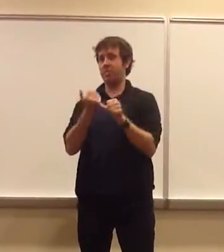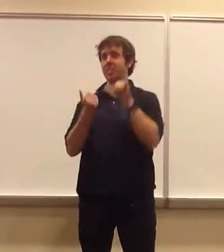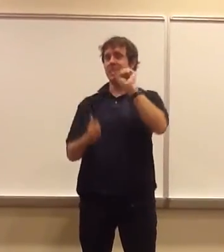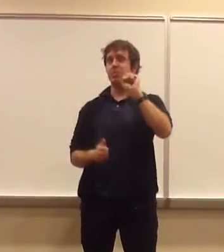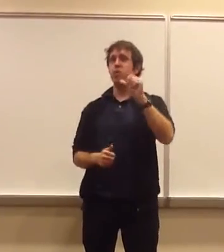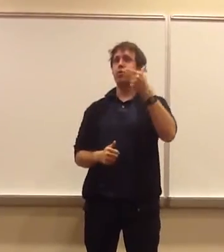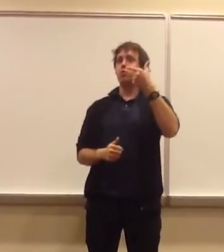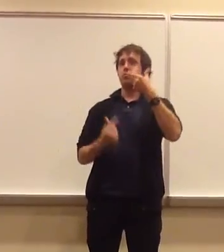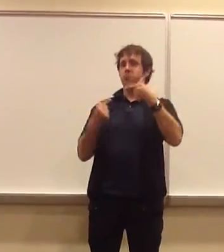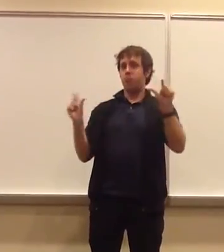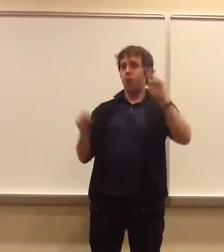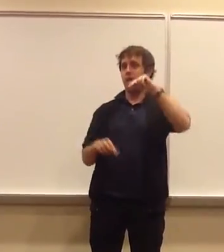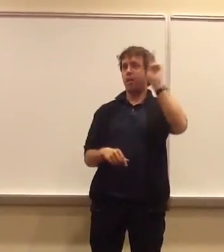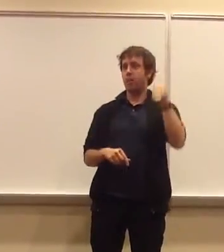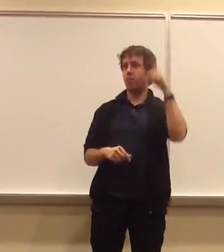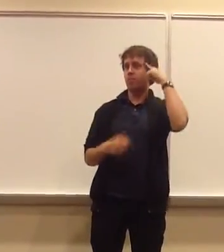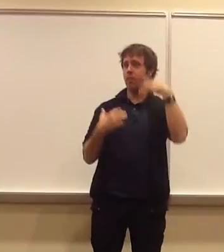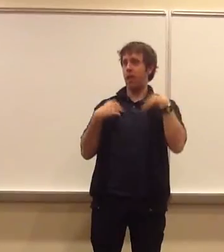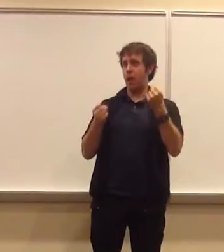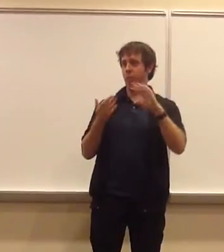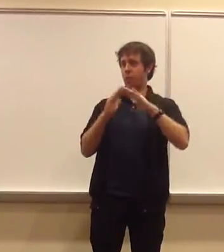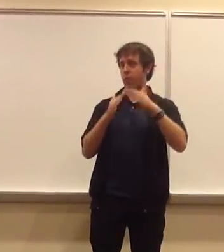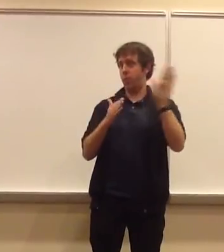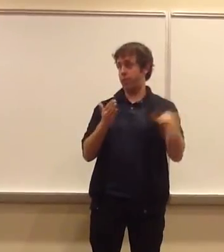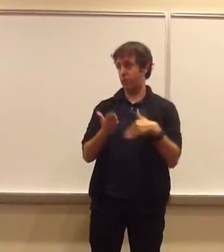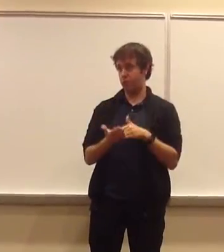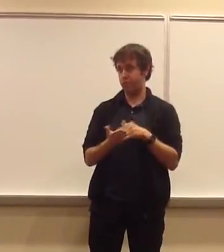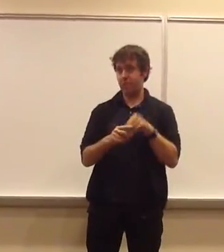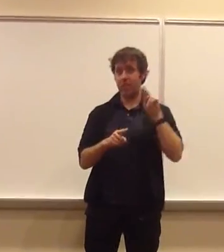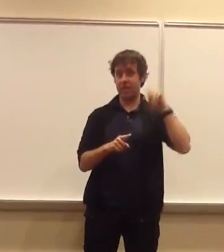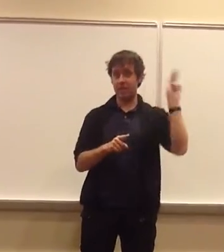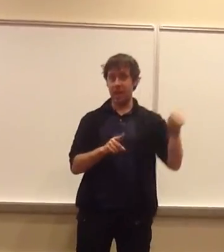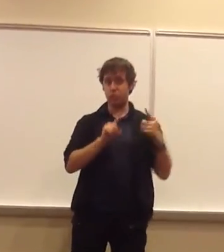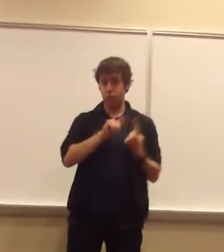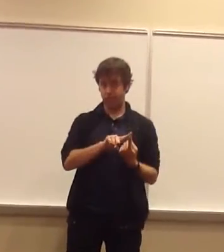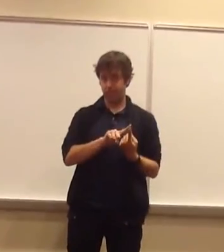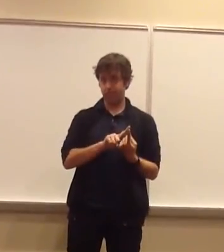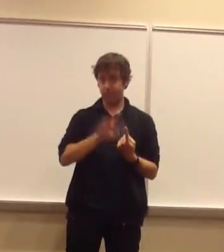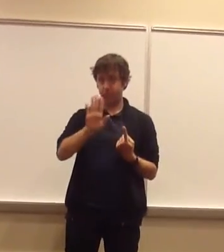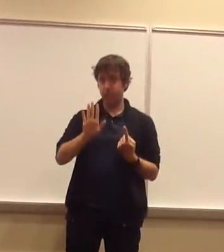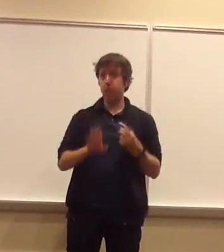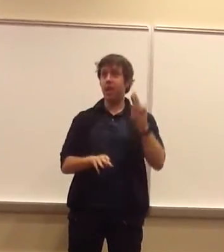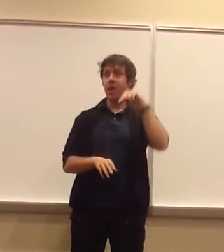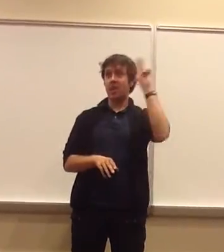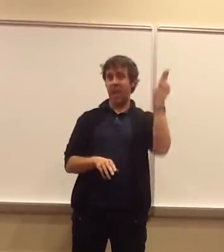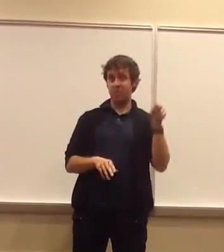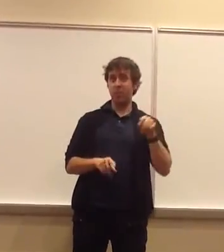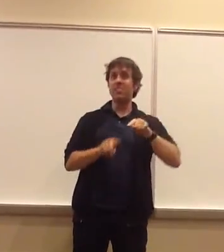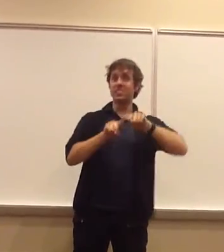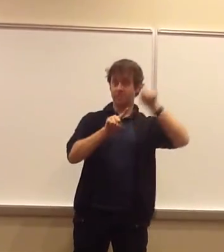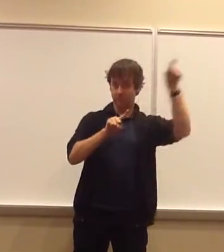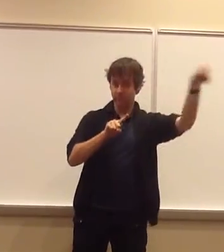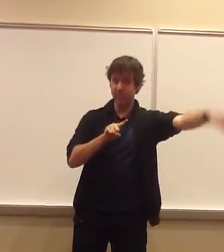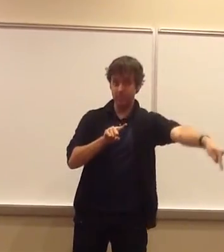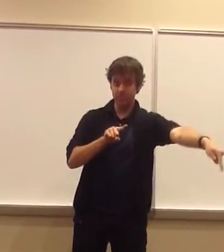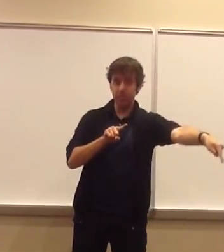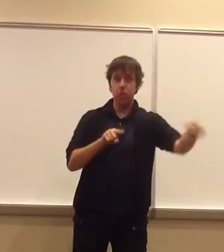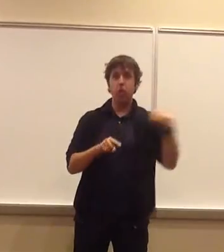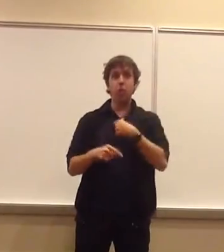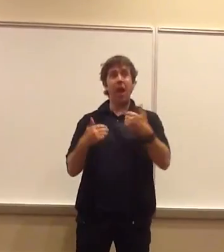is providing mental health services assistance, and it's the Greater Nashua Mental Health Agency, Community Mental Health Agency in